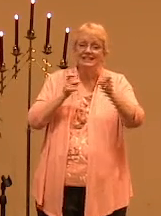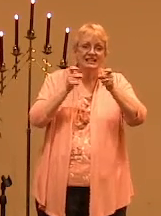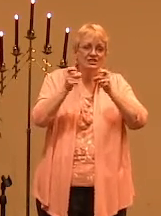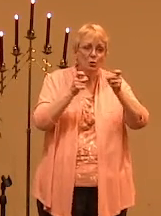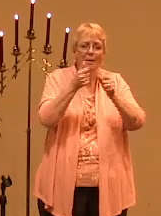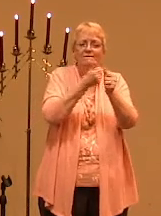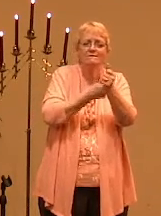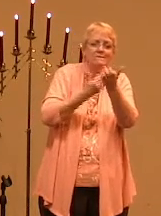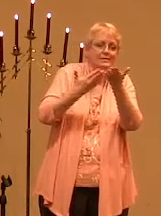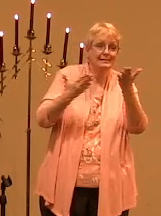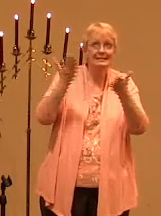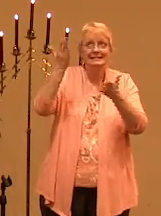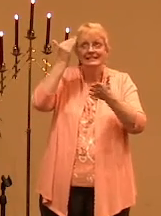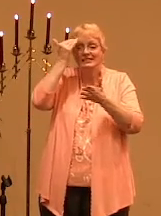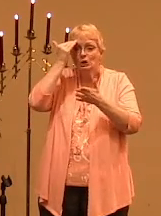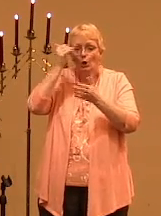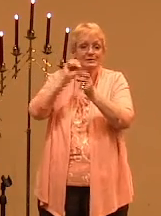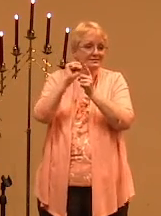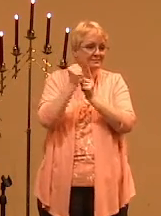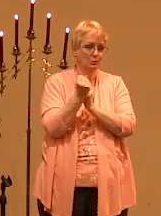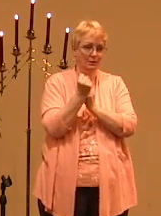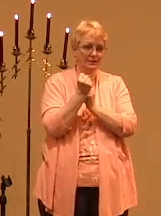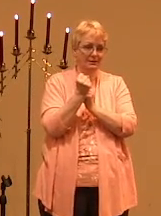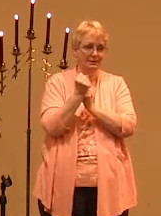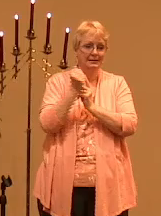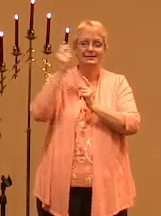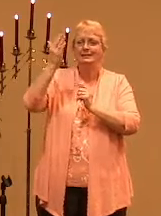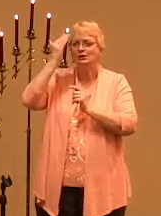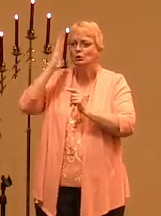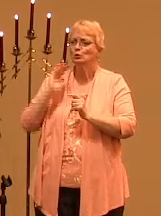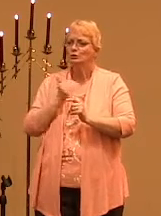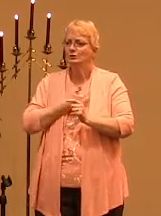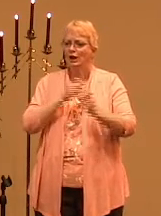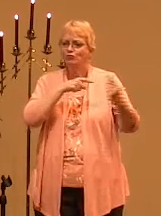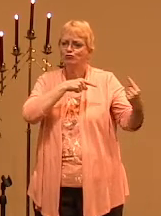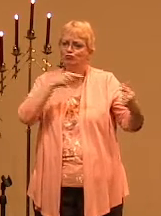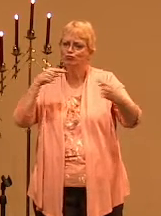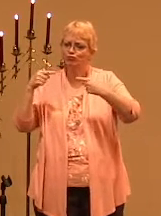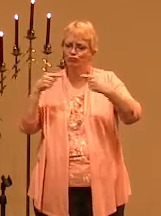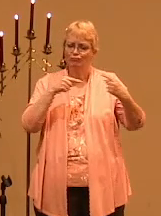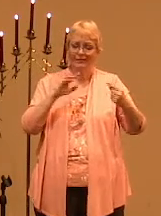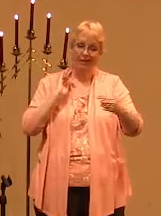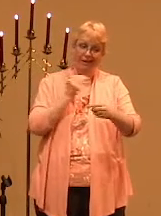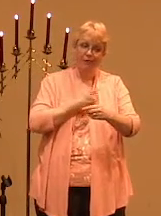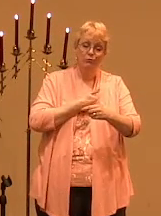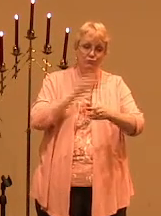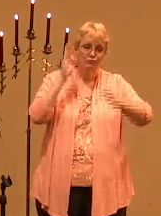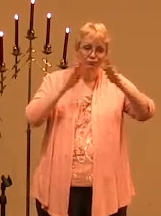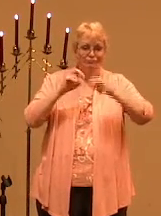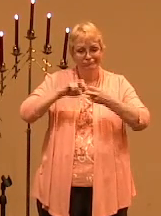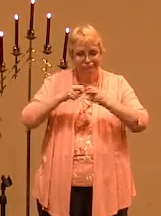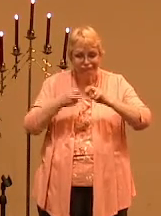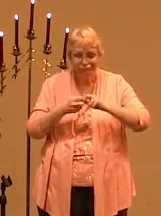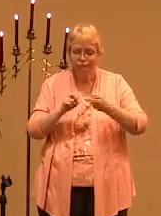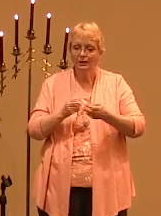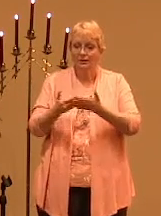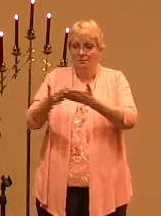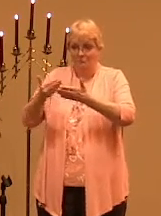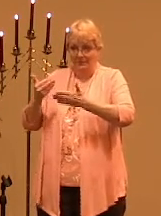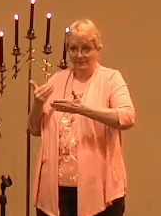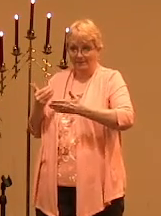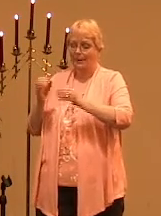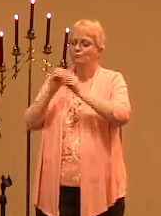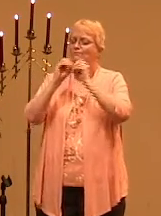of everything. He knows the situations. He knows our struggles. He knows our difficulties. As I've said before, that